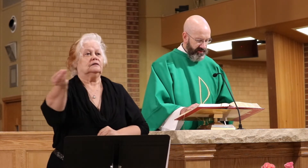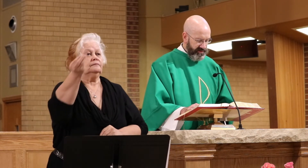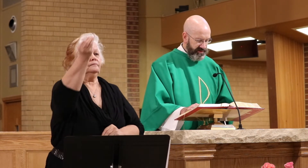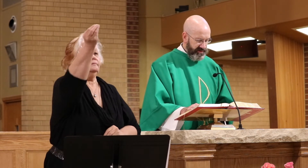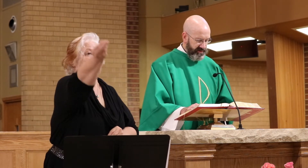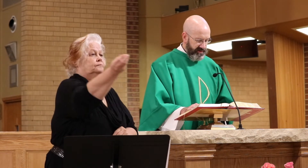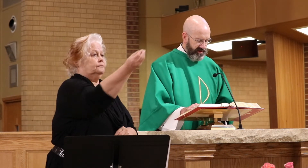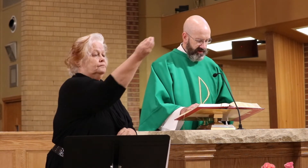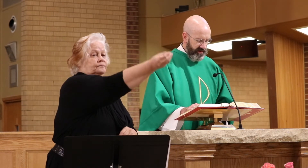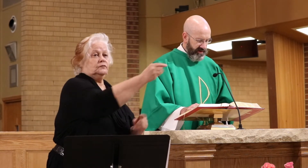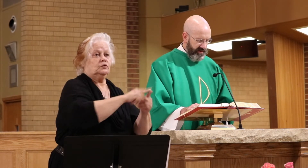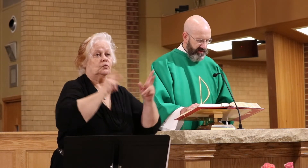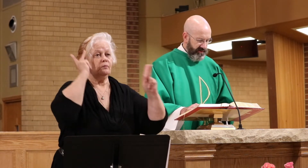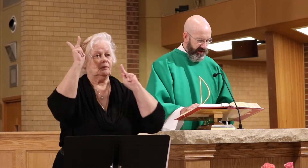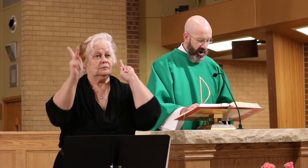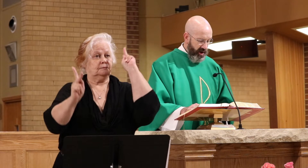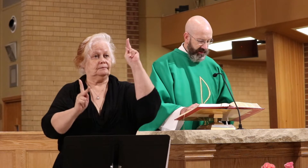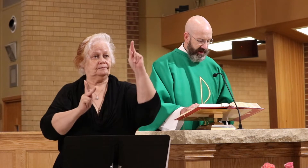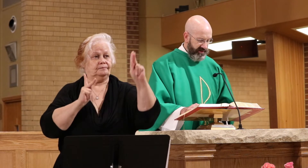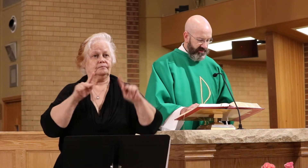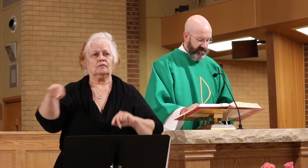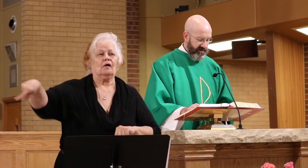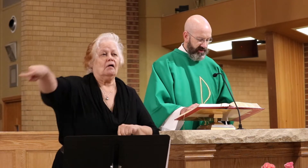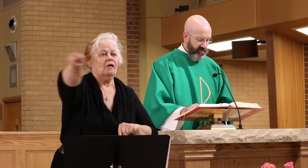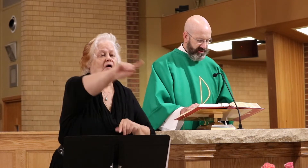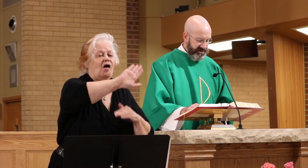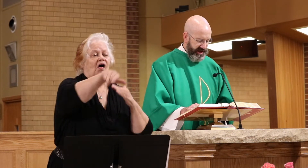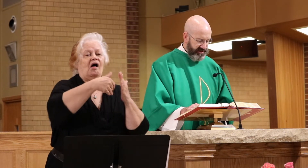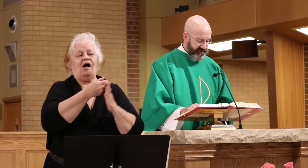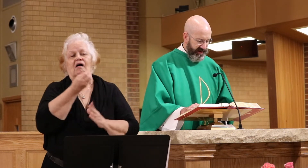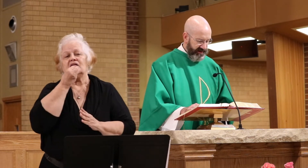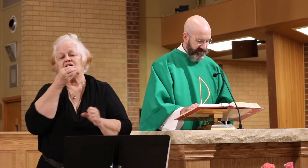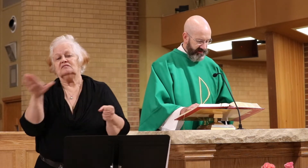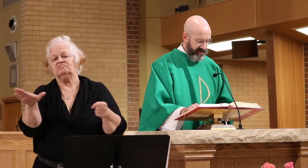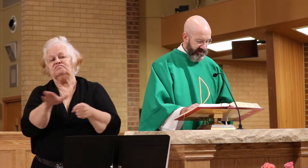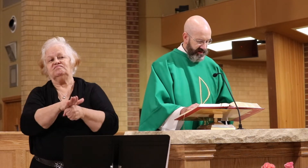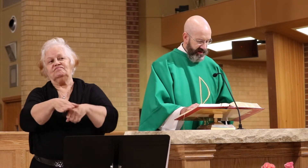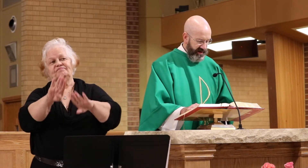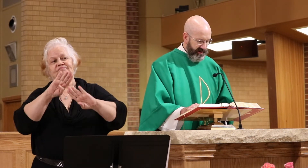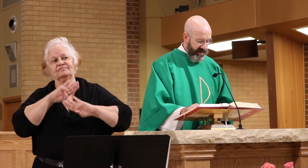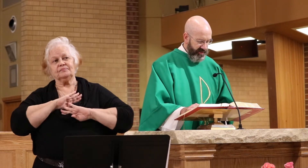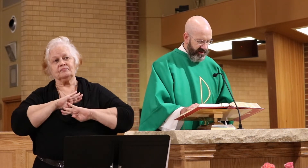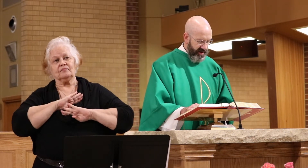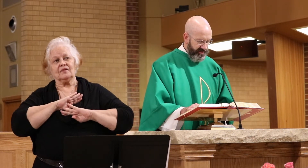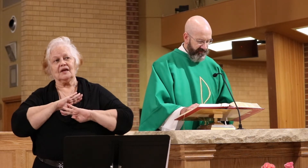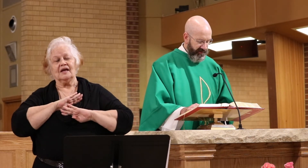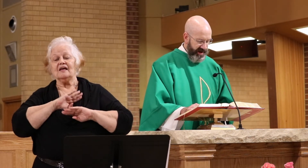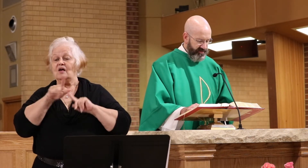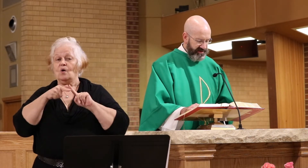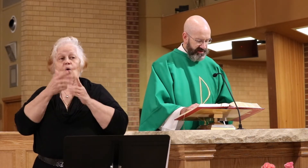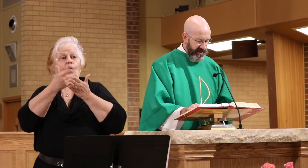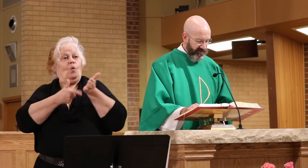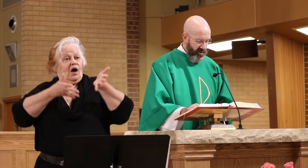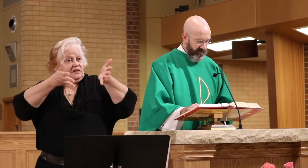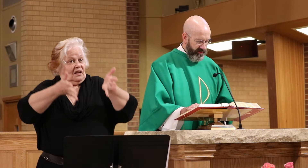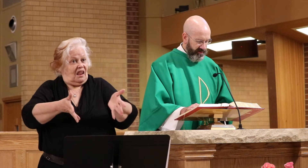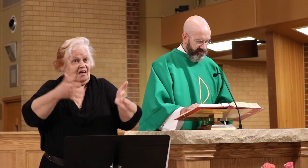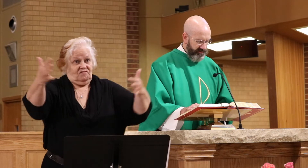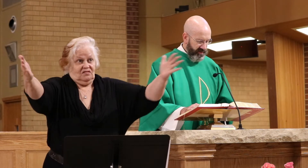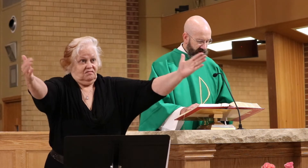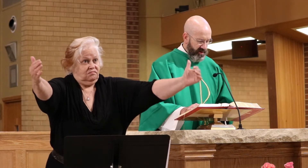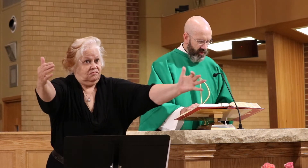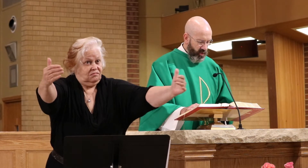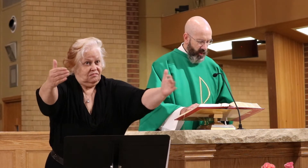the crowds. They all ate and were satisfied, and they picked up the fragments left